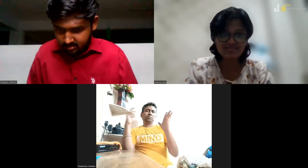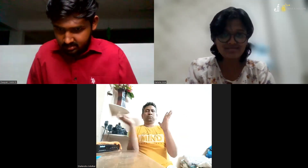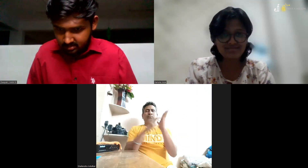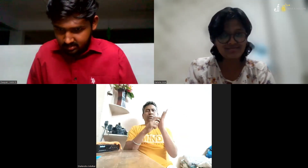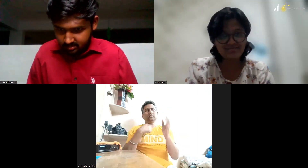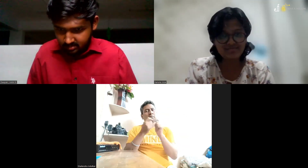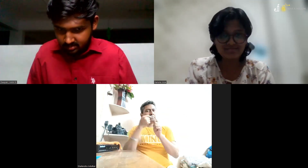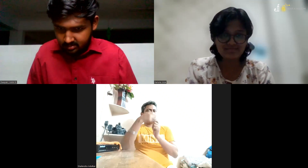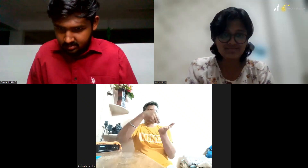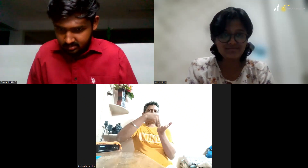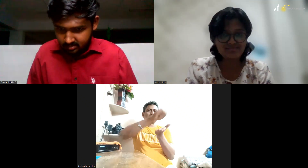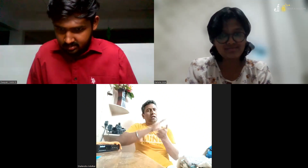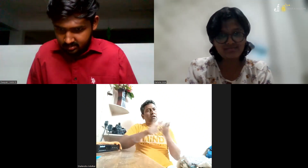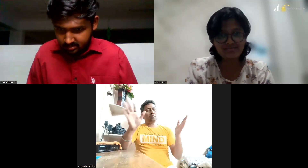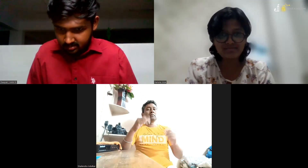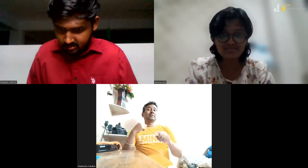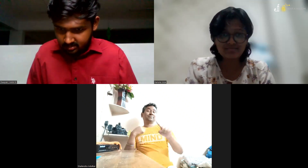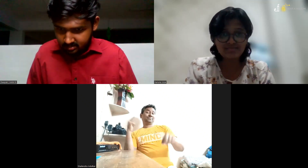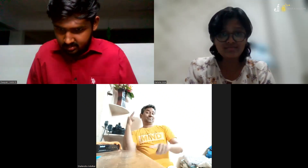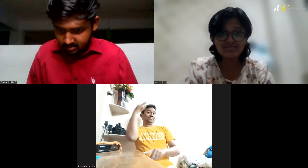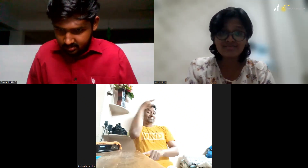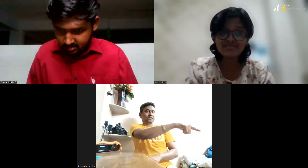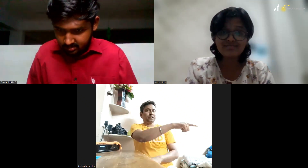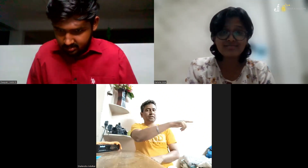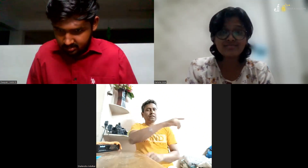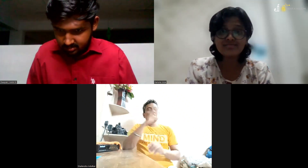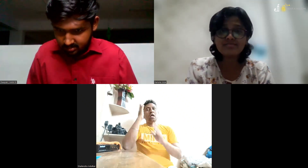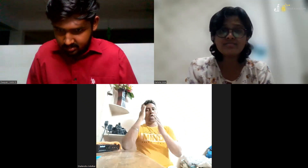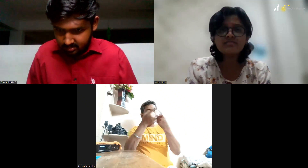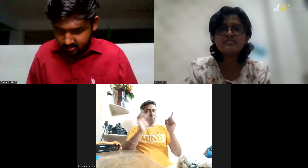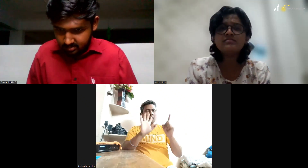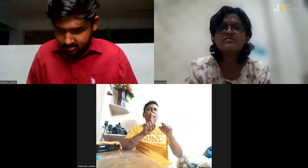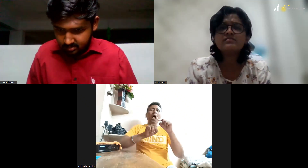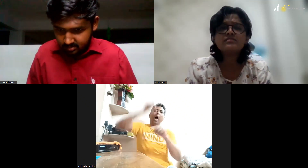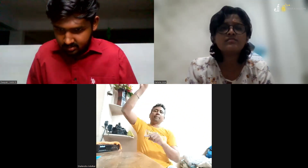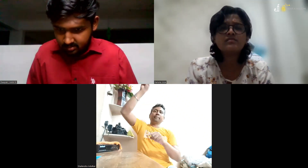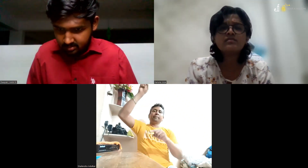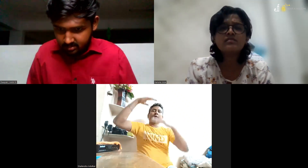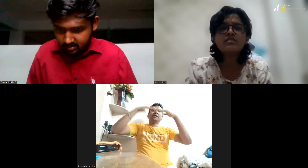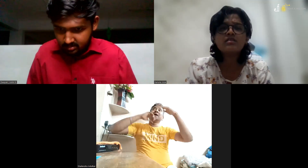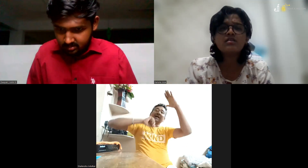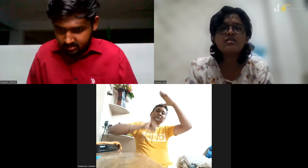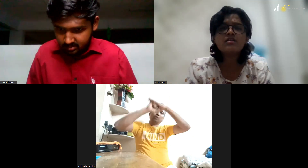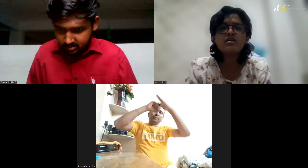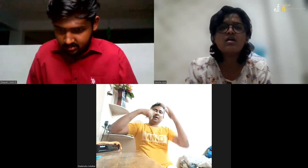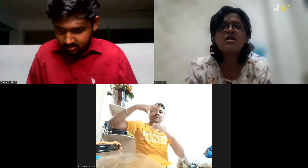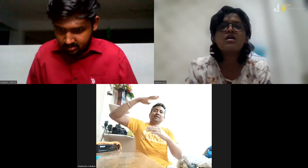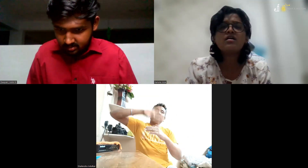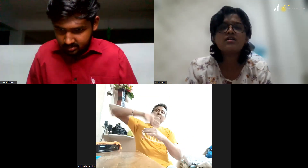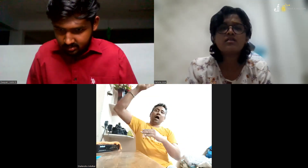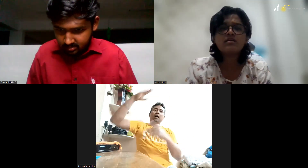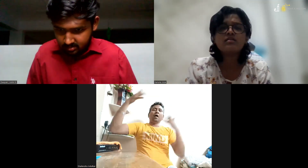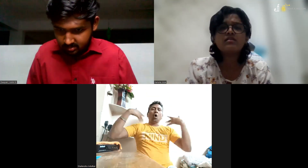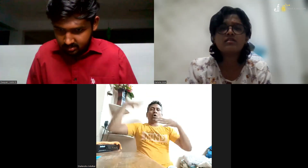so when we see that yes, the room is good, the bedding and everything is fine. So when we